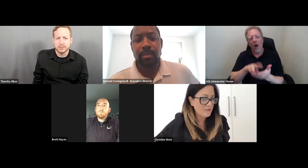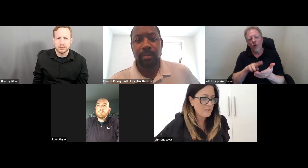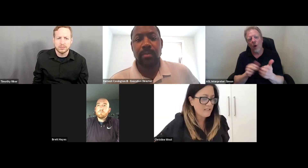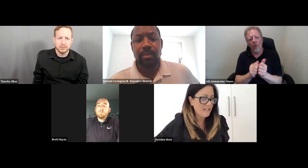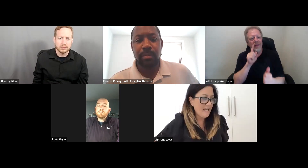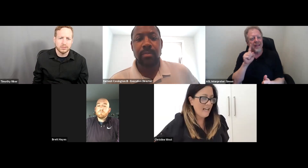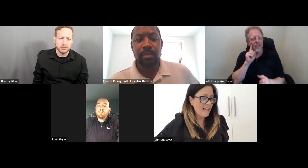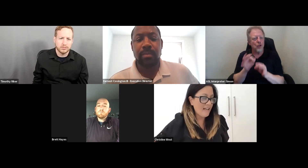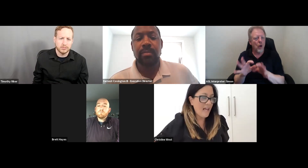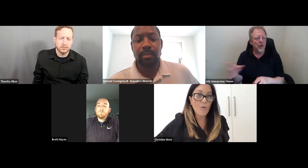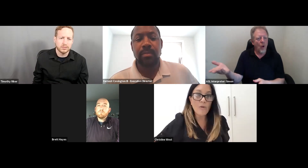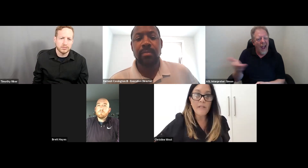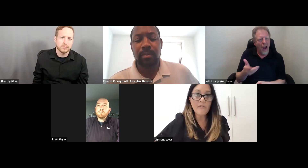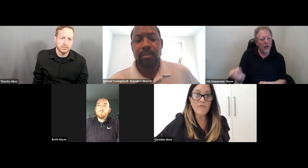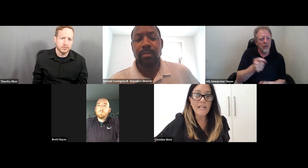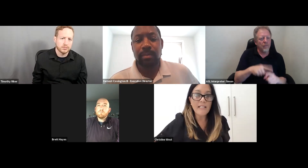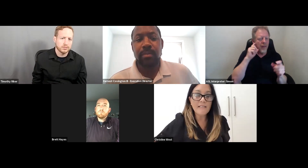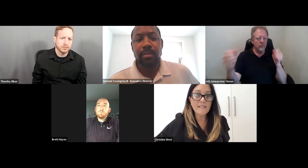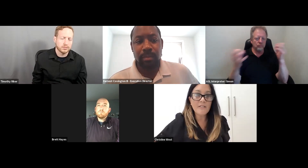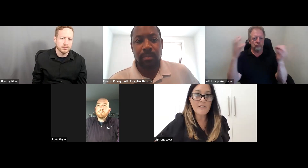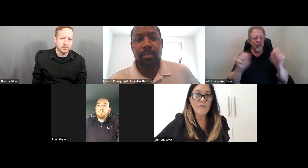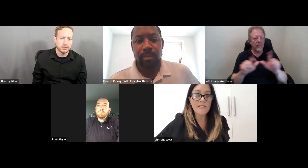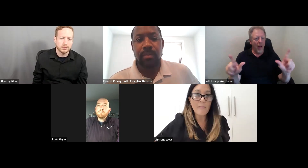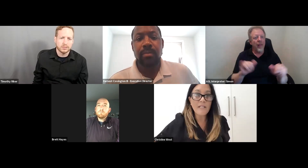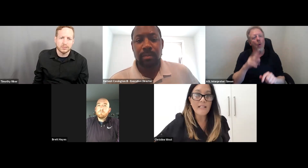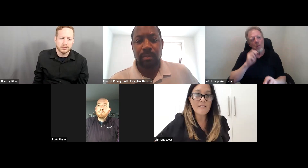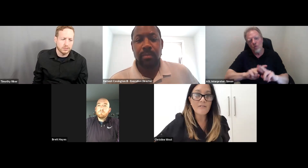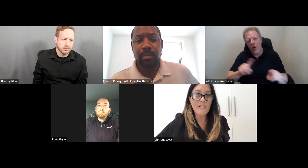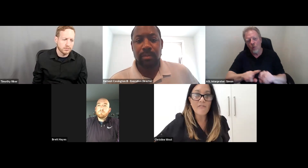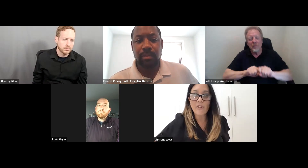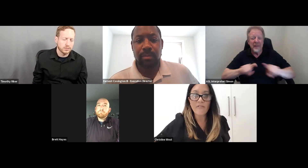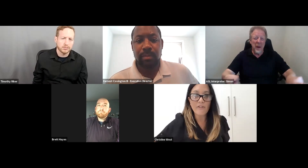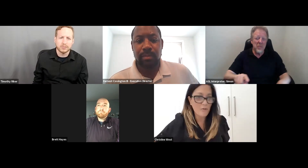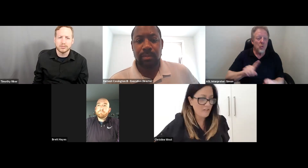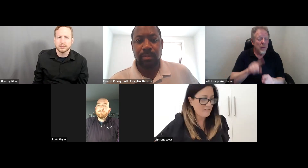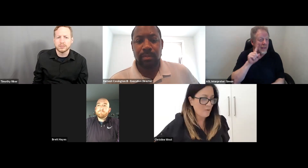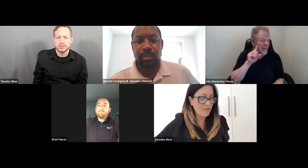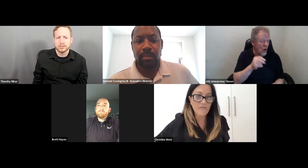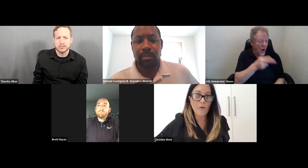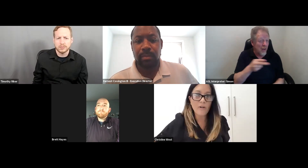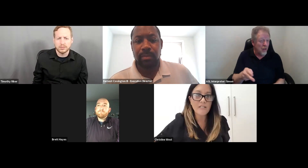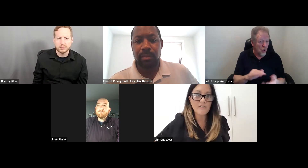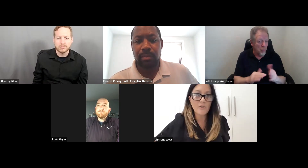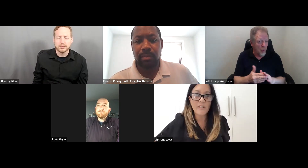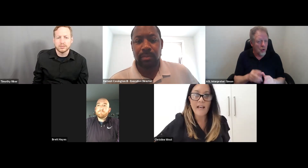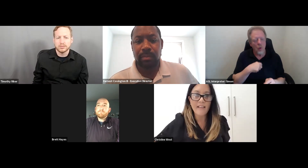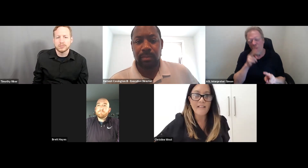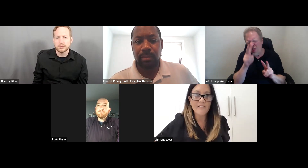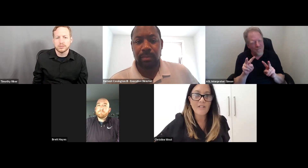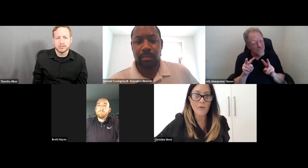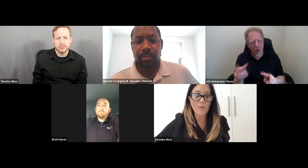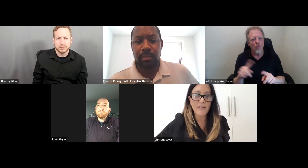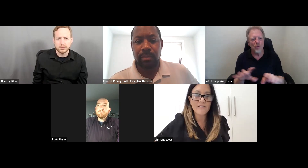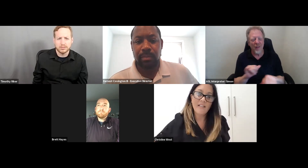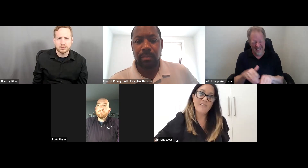those video announcements, and that will be ready to disseminate to the deaf and hard of hearing community. So we're looking forward to doing that